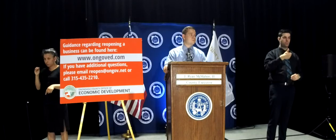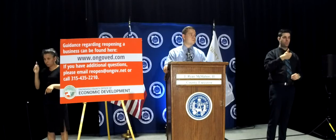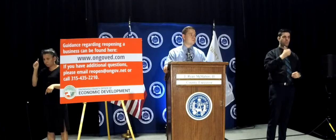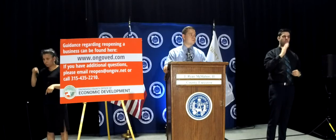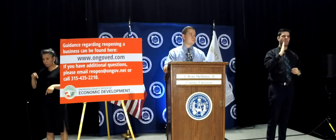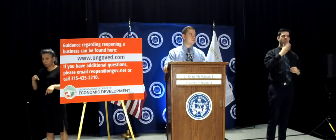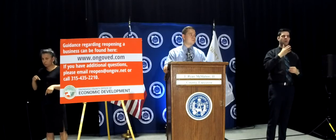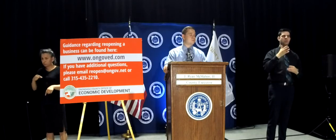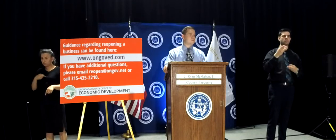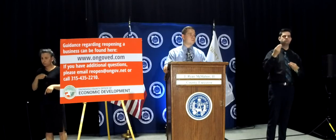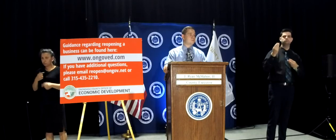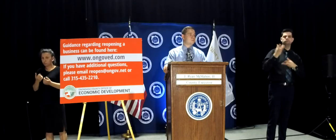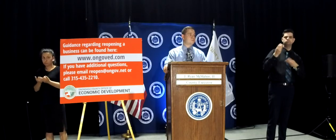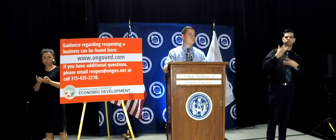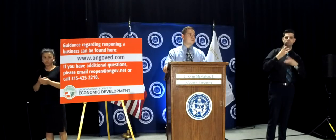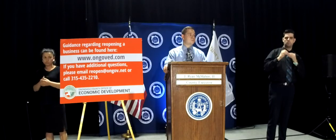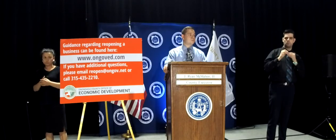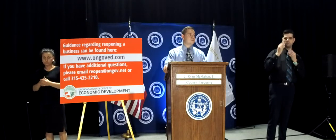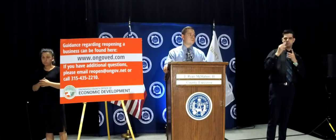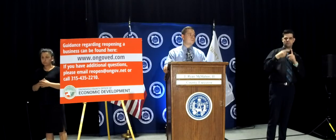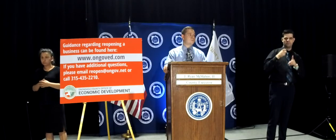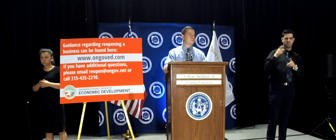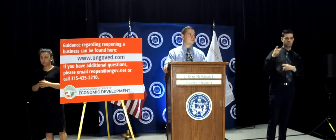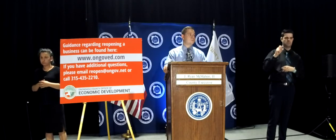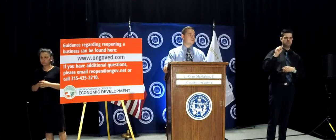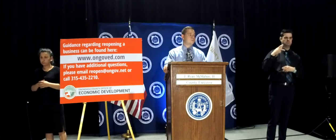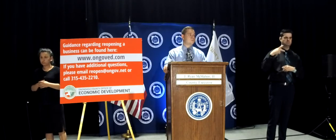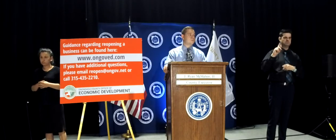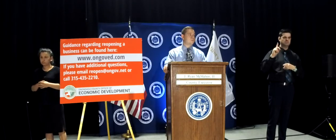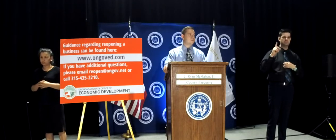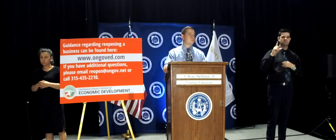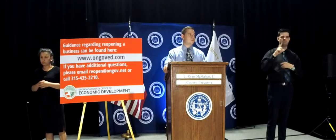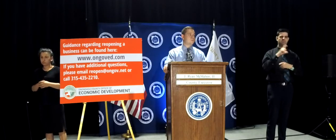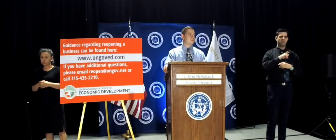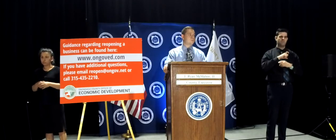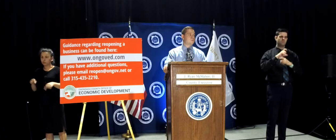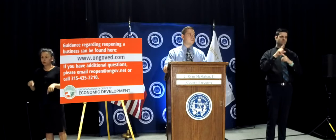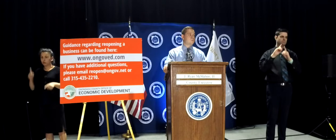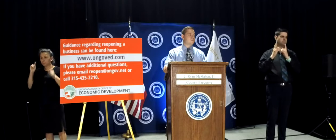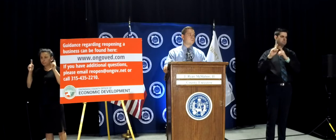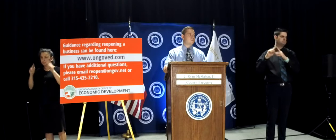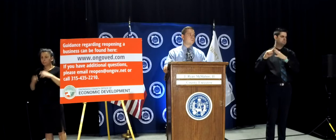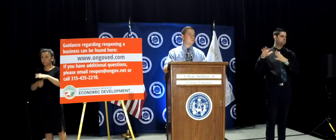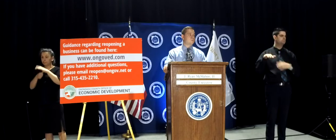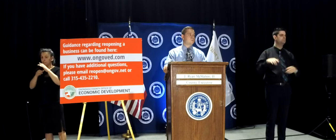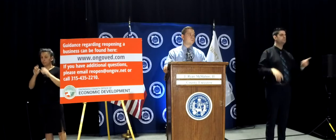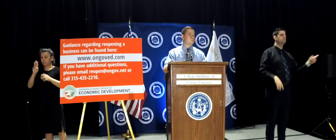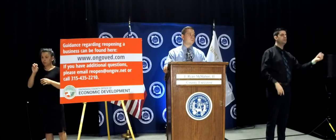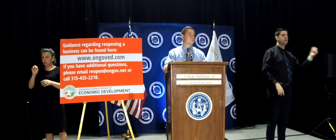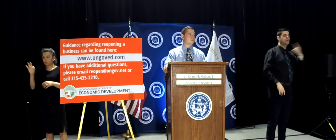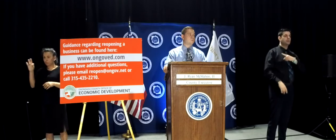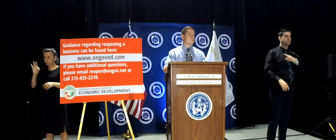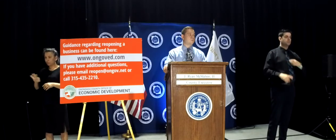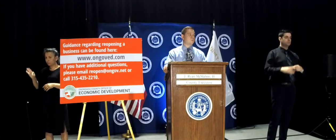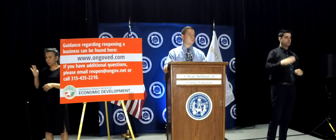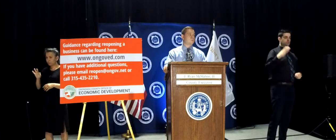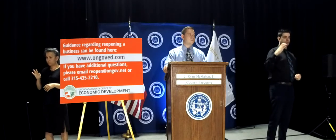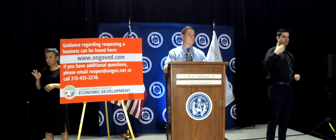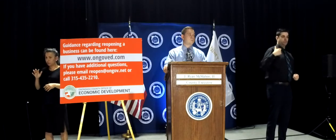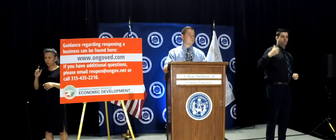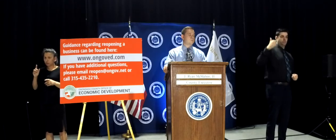So earlier today, Chief Buckner told us about a couple of spots where we expect protests